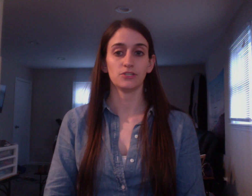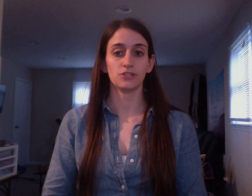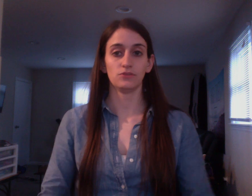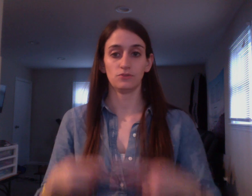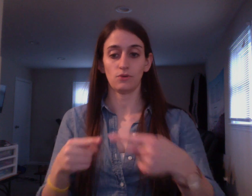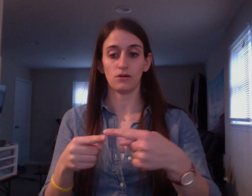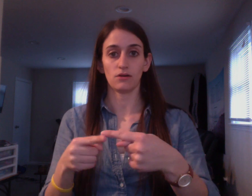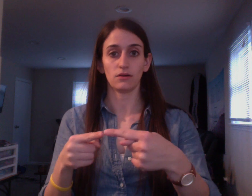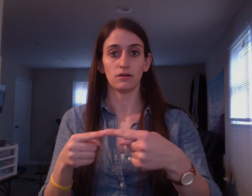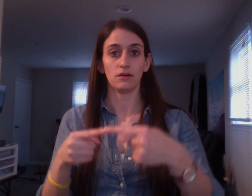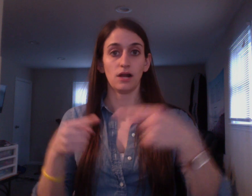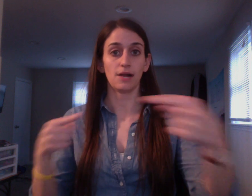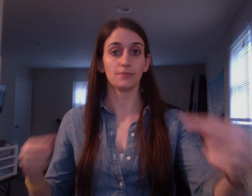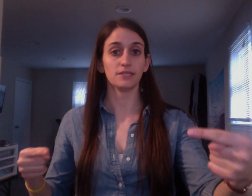Opposition, you are opposite.